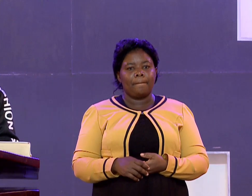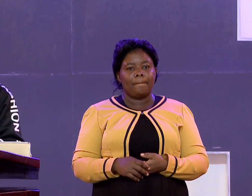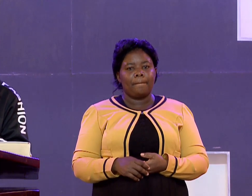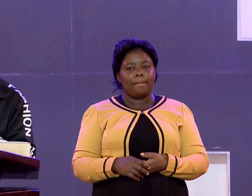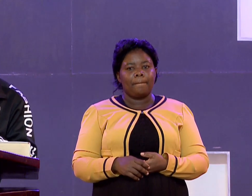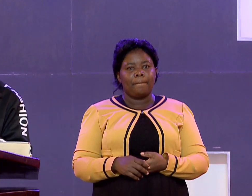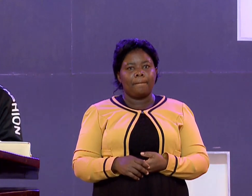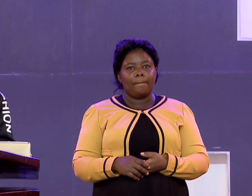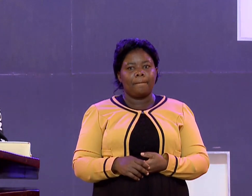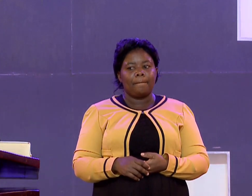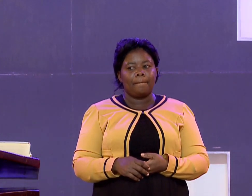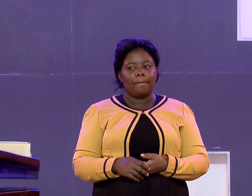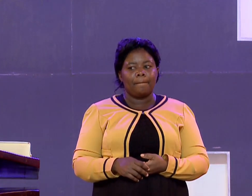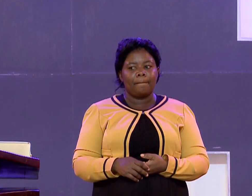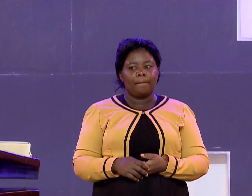Ndozange tunakusome